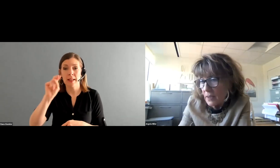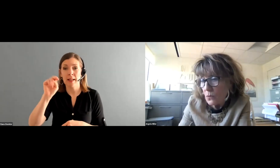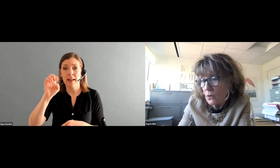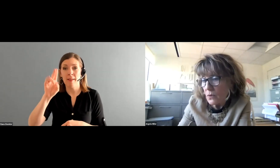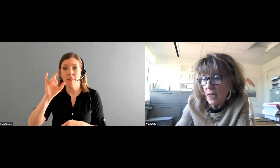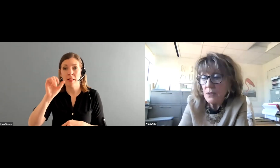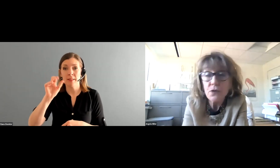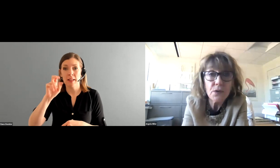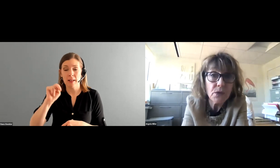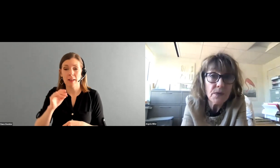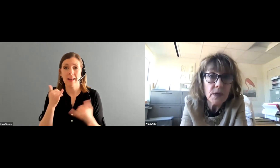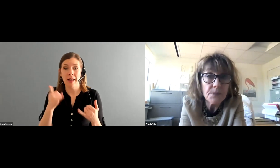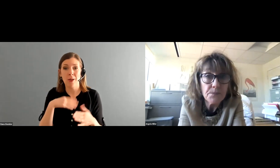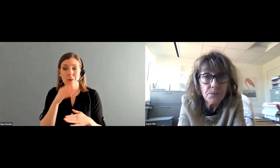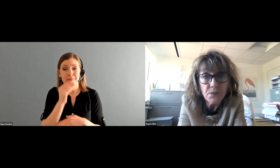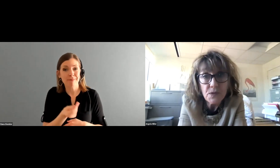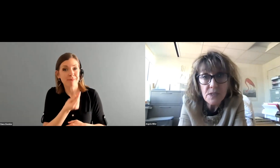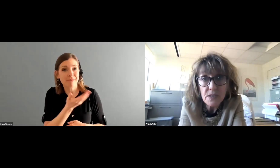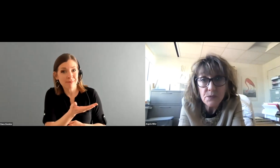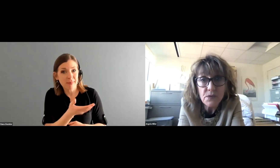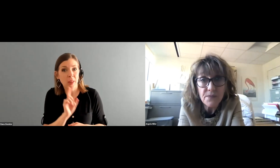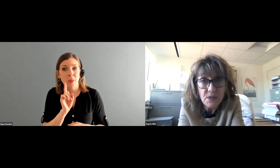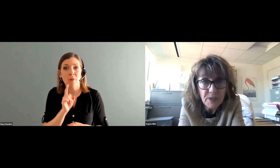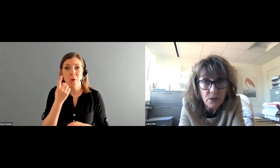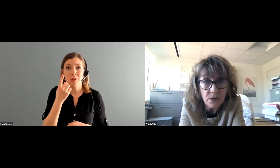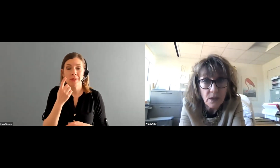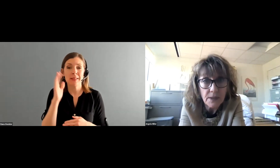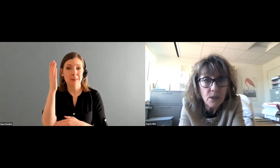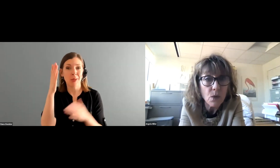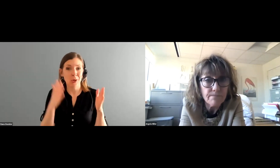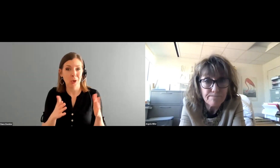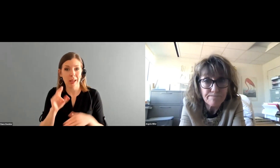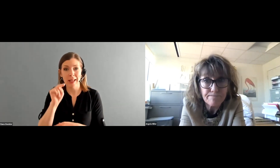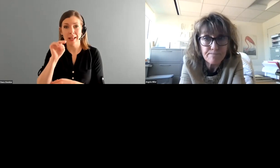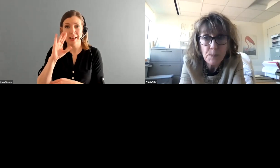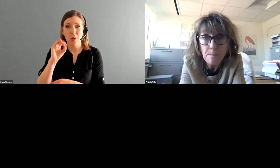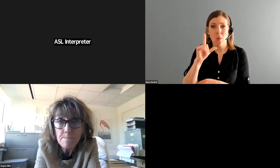that, I will hand over the first speaker, Nicole.